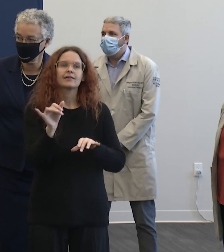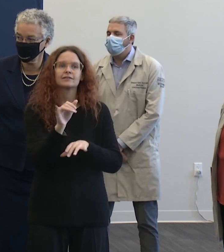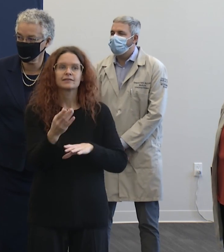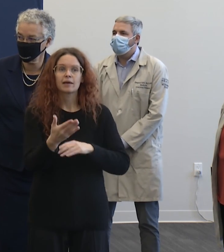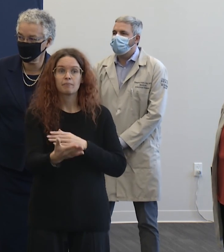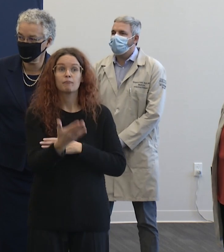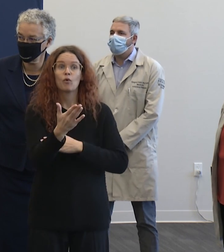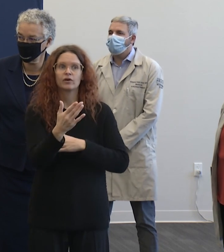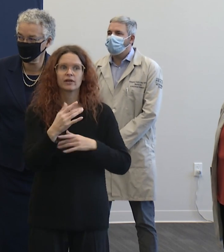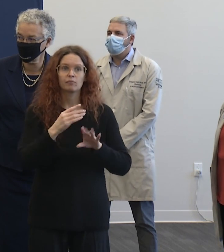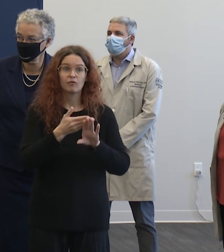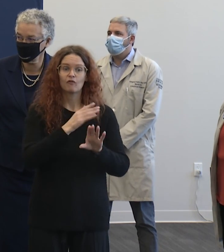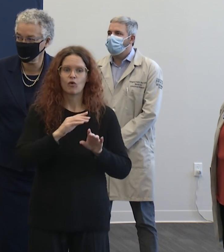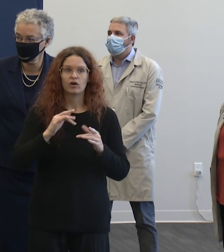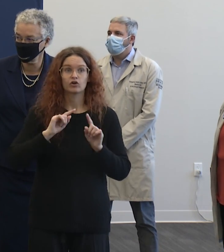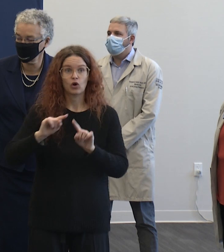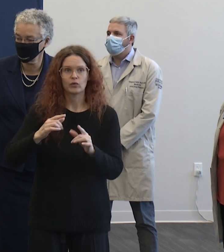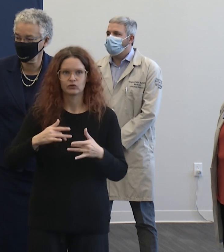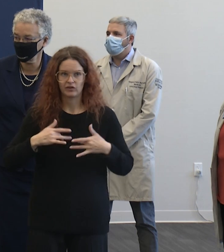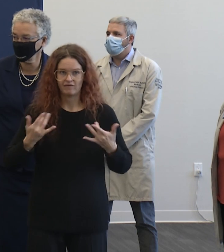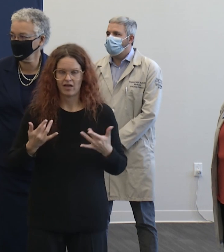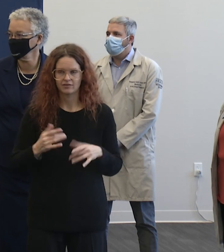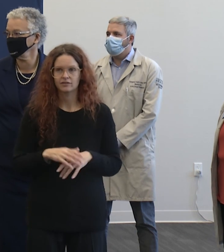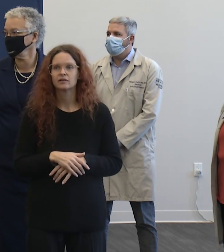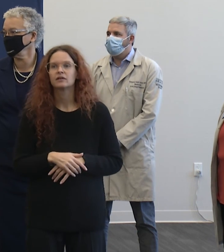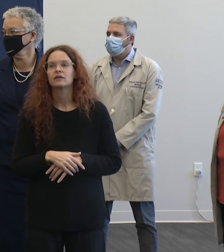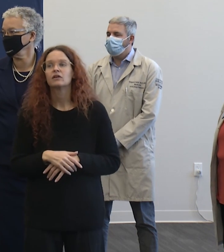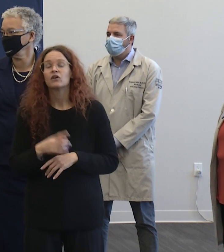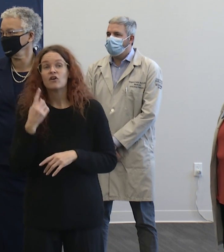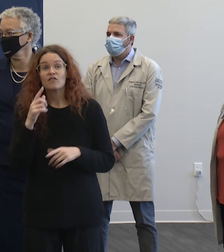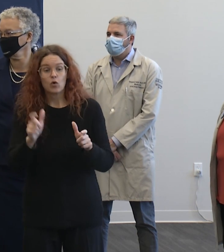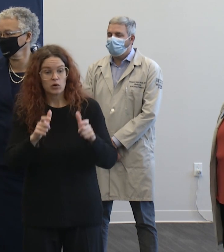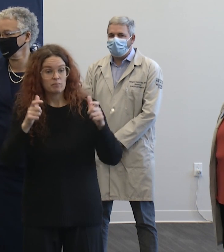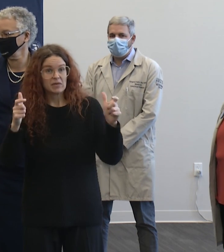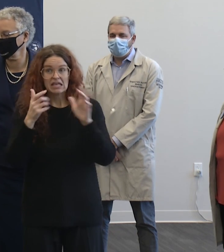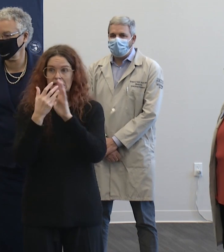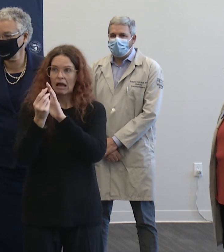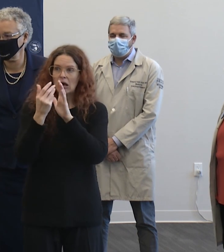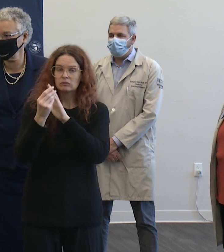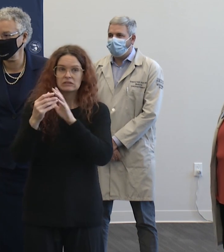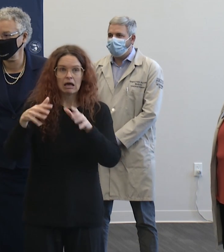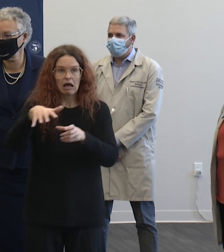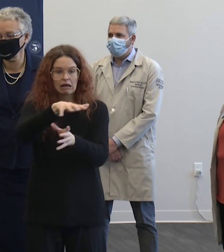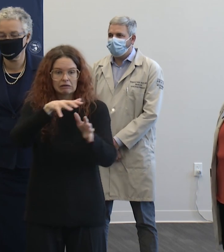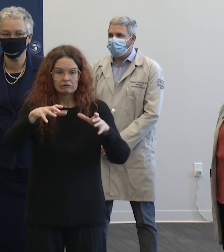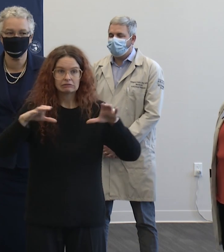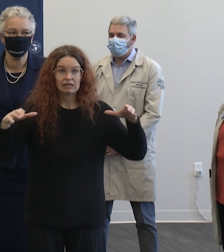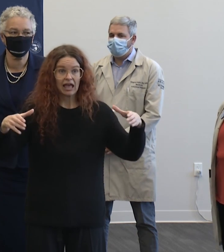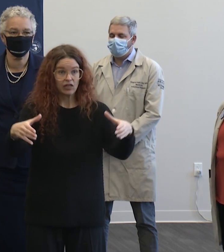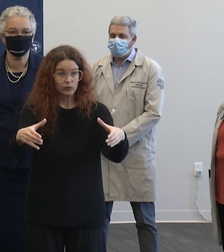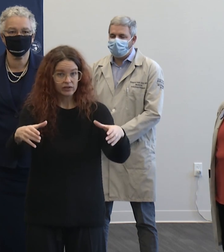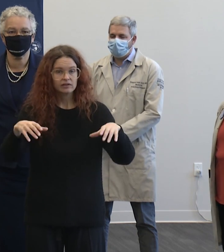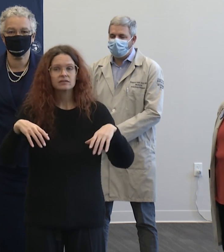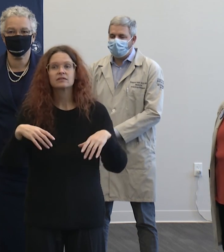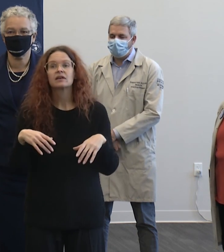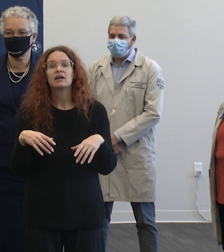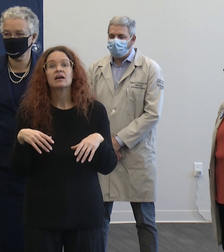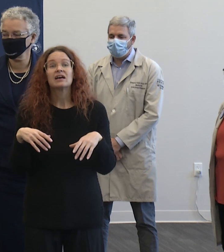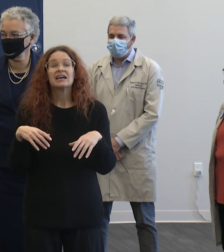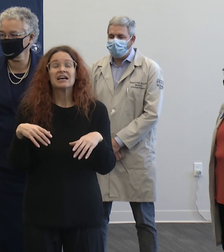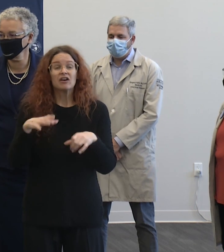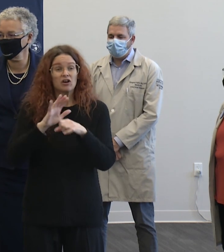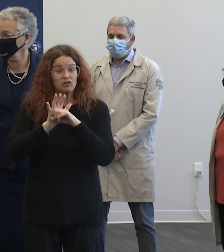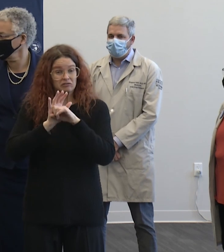if possible. For large outside gatherings, even though the risk of contracting COVID is much, much less in